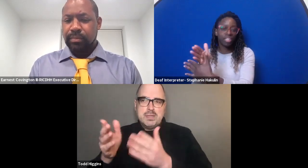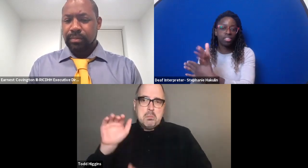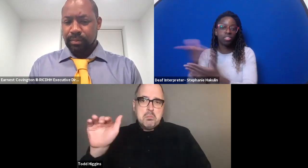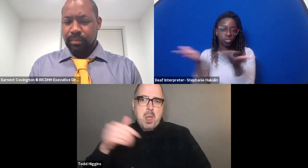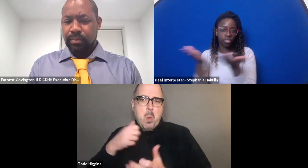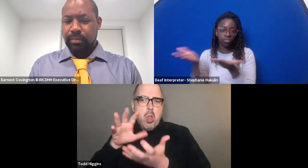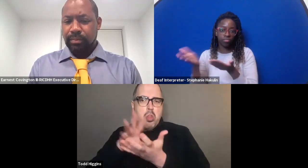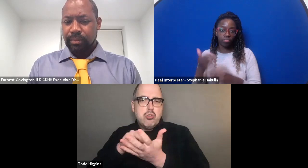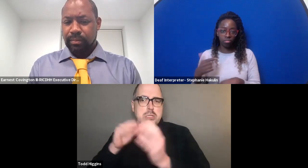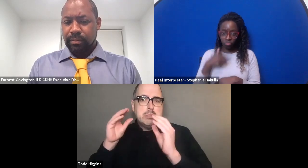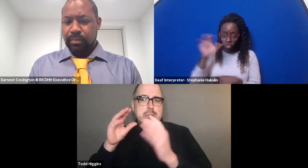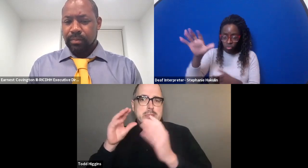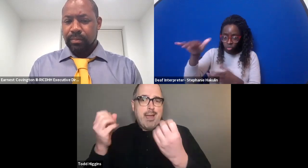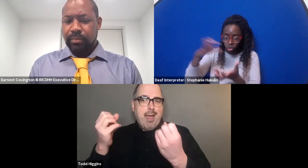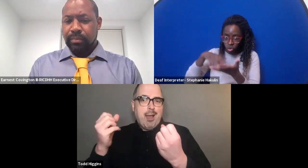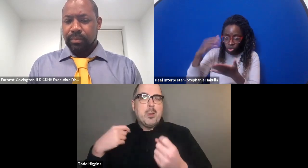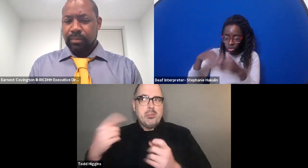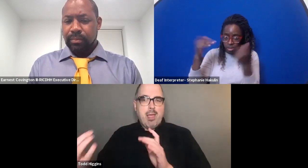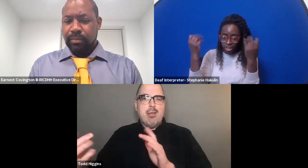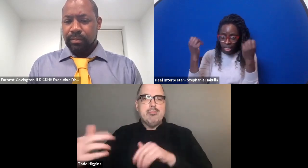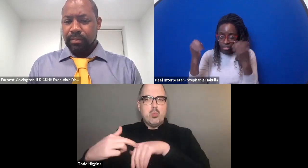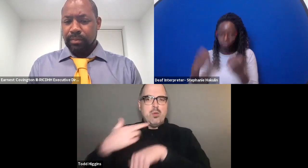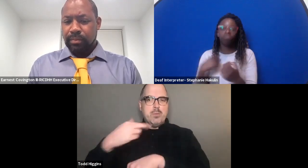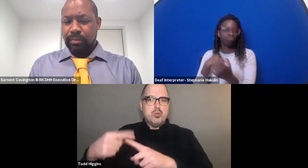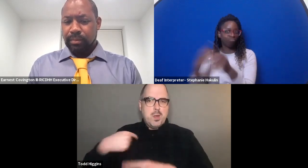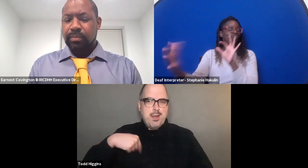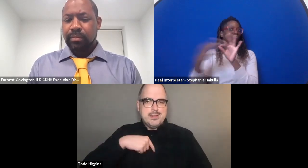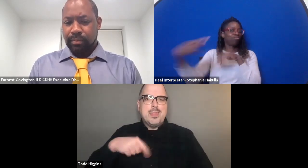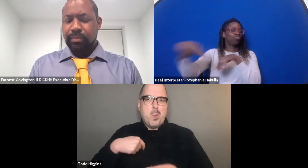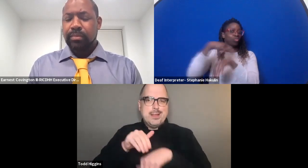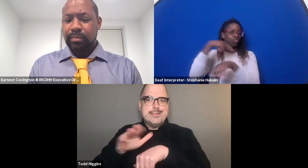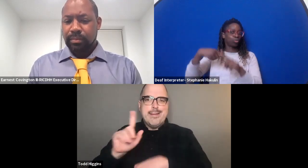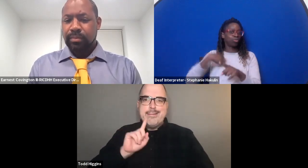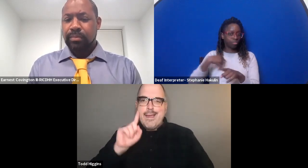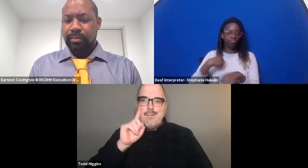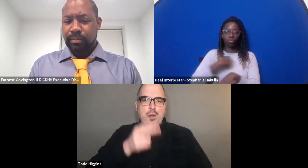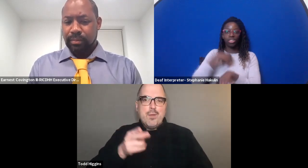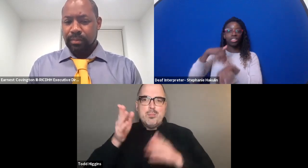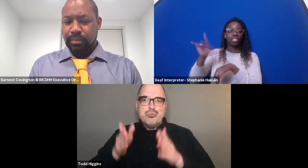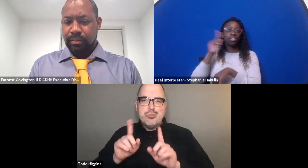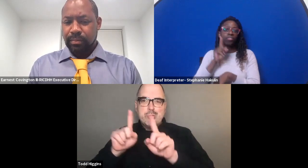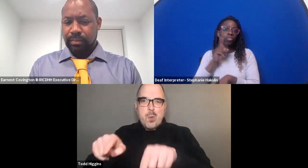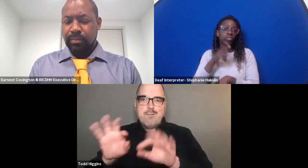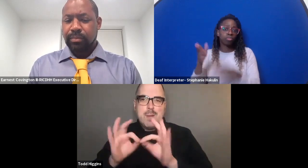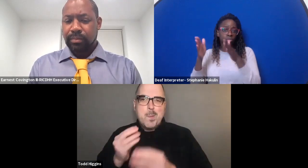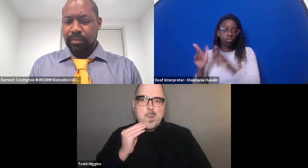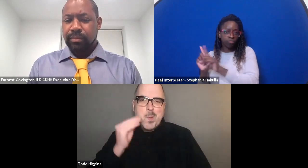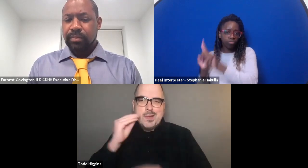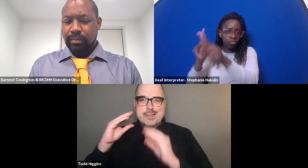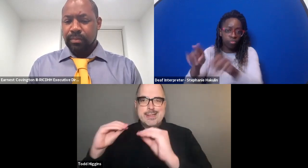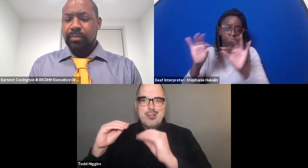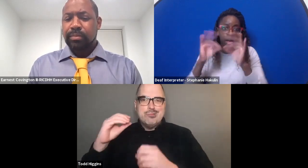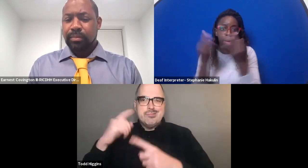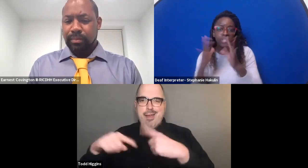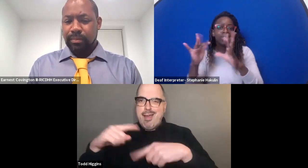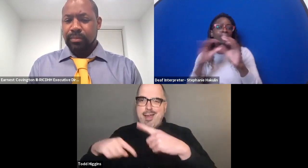hook them up with early intervention services. And the parents can be referred to us by early intervention if the people want